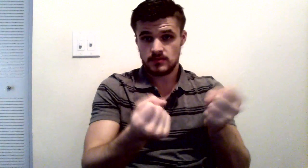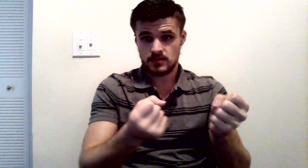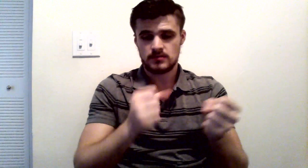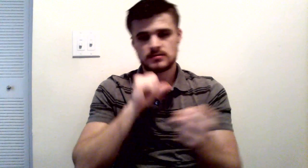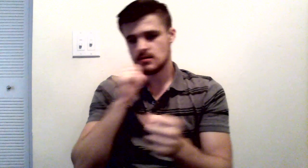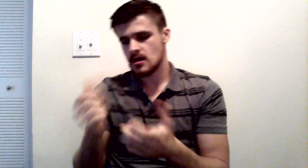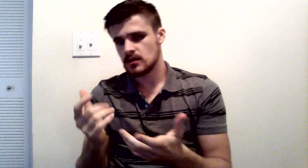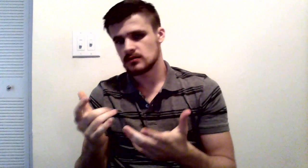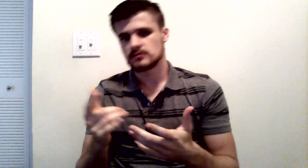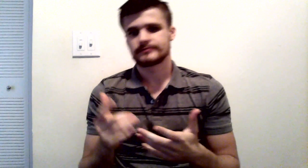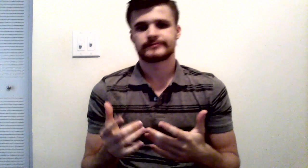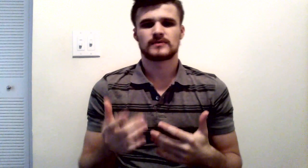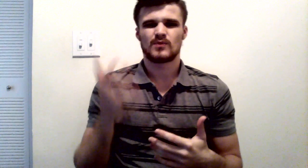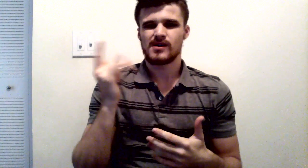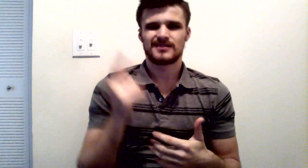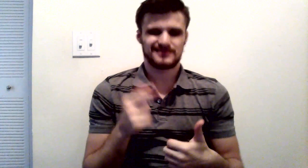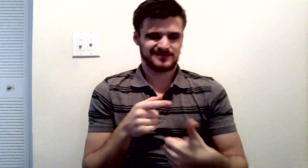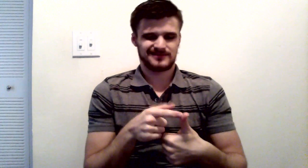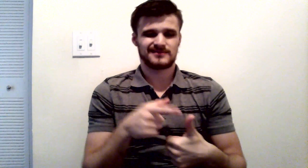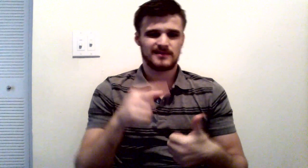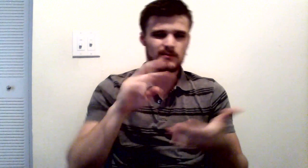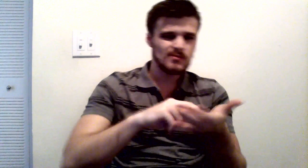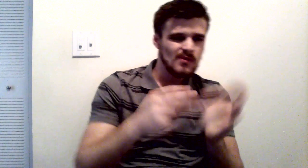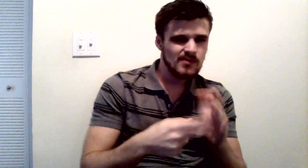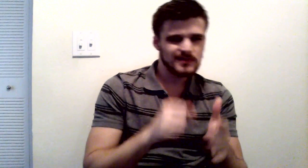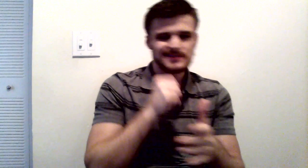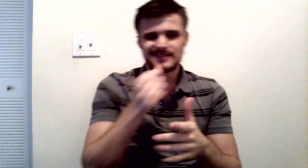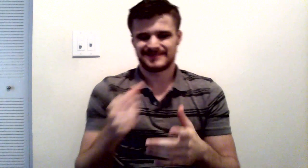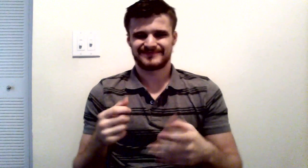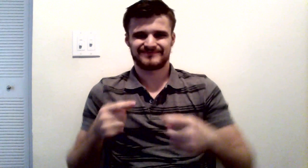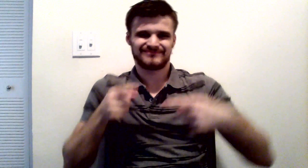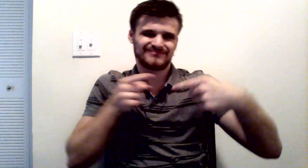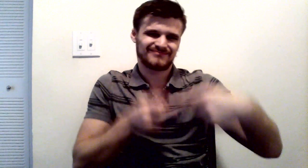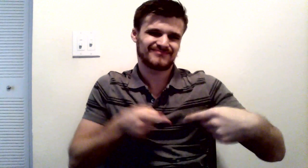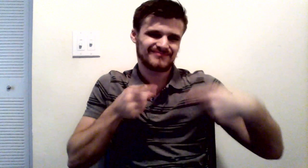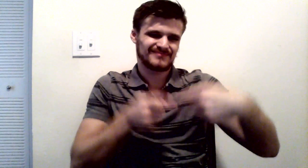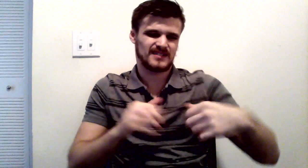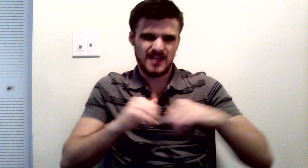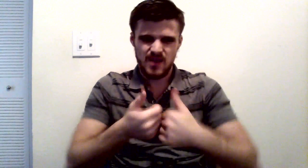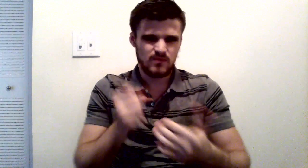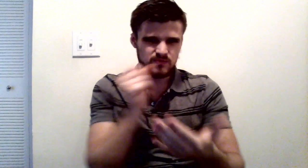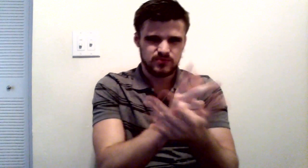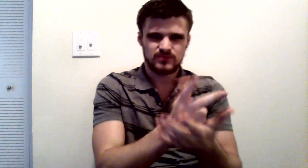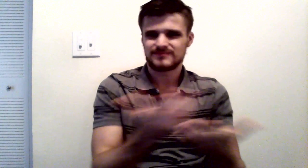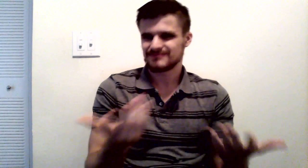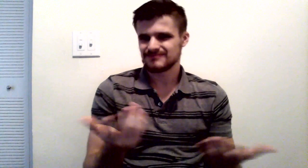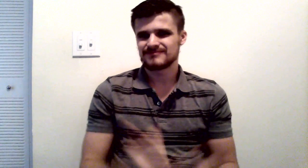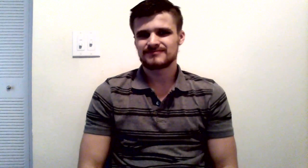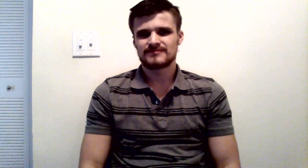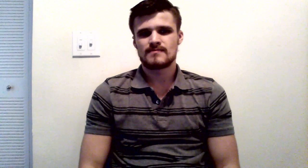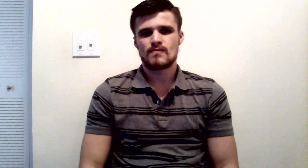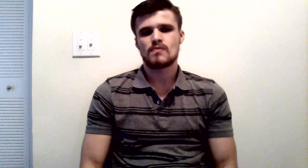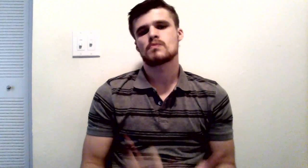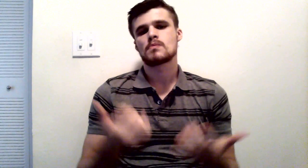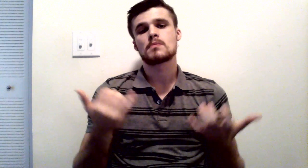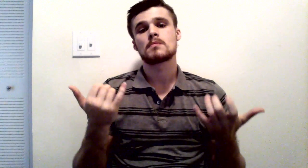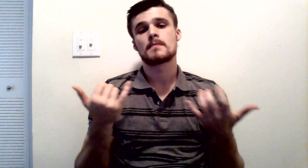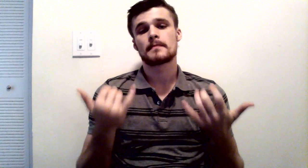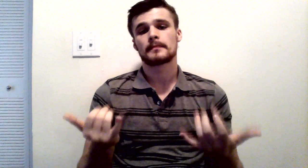intended to do something and did something. It makes criminal prosecution much easier. And where we see it today, strict liability most commonly,